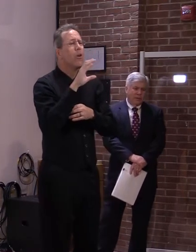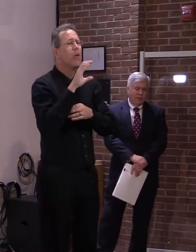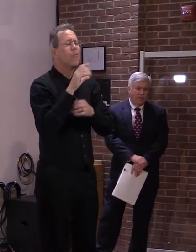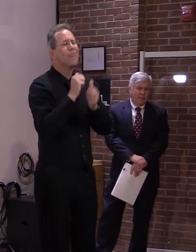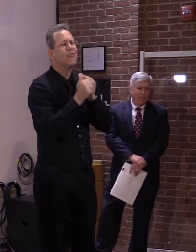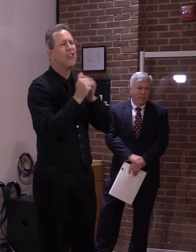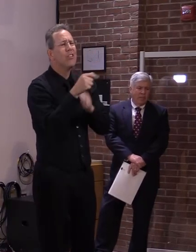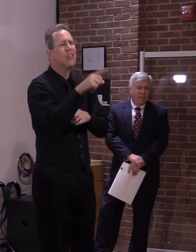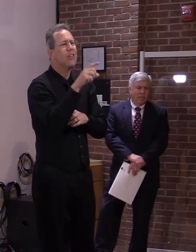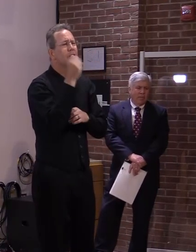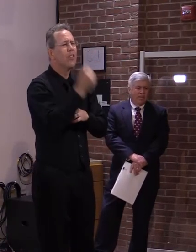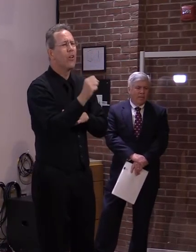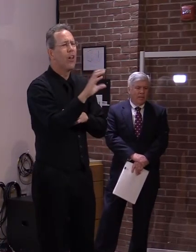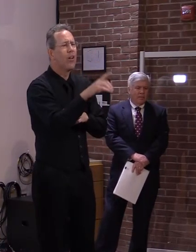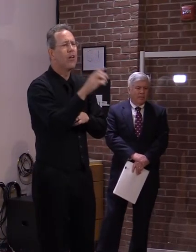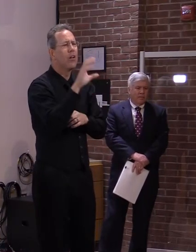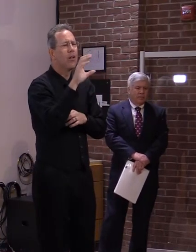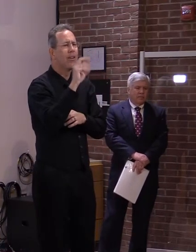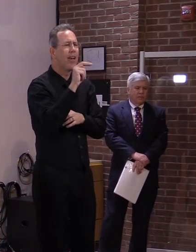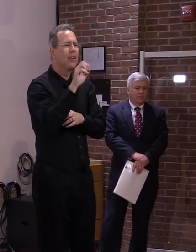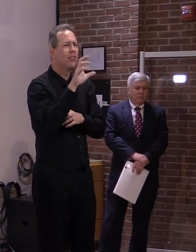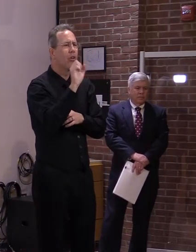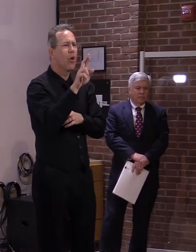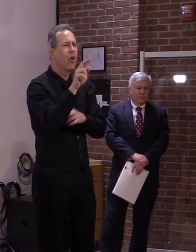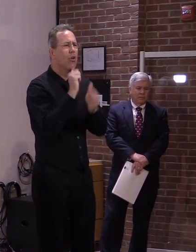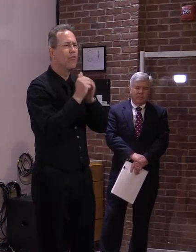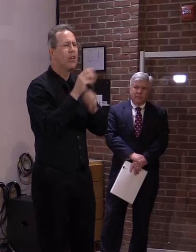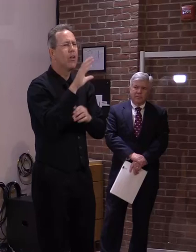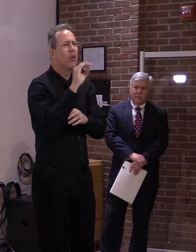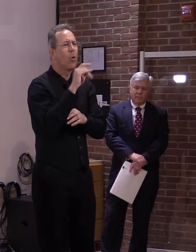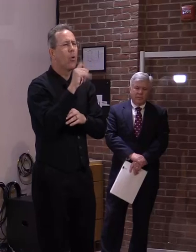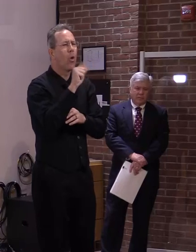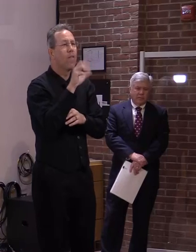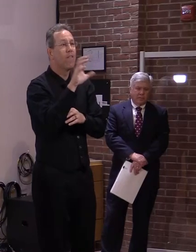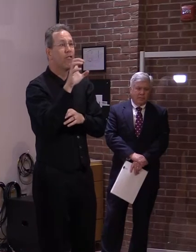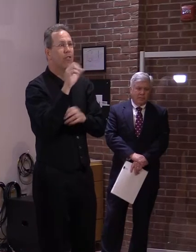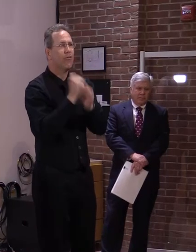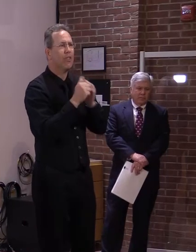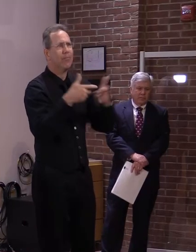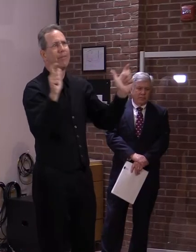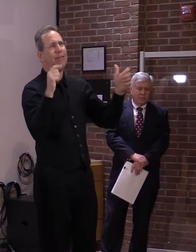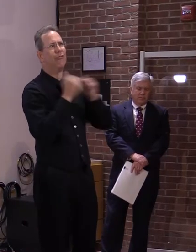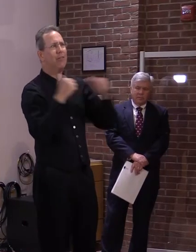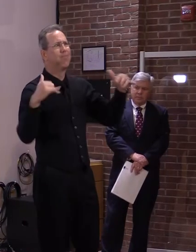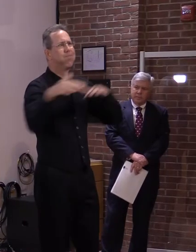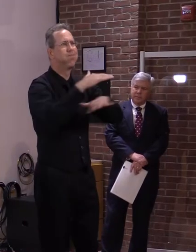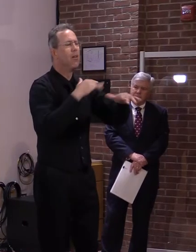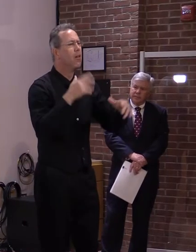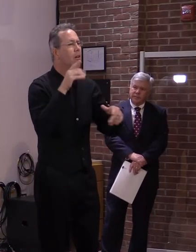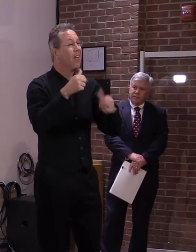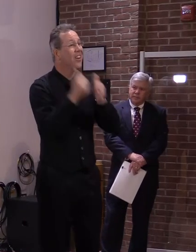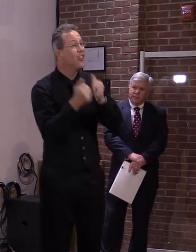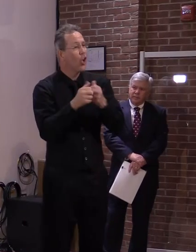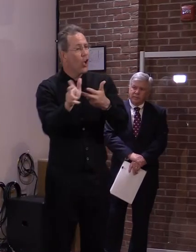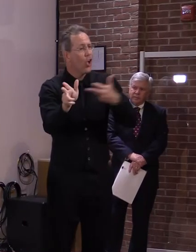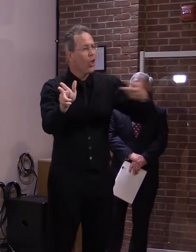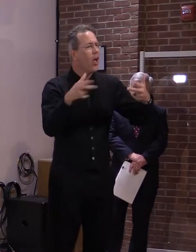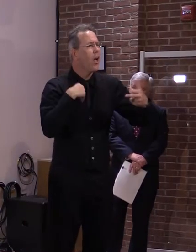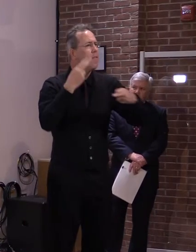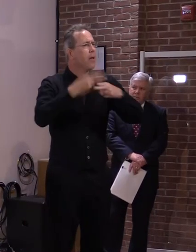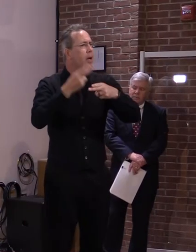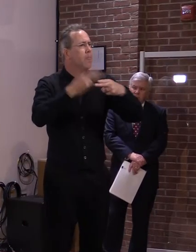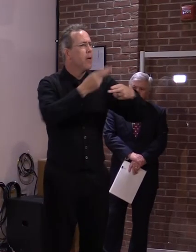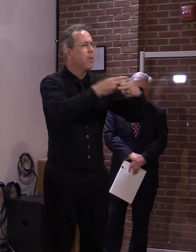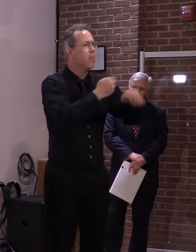heroes. They're taking, there's 43 cars, so they're taking 43